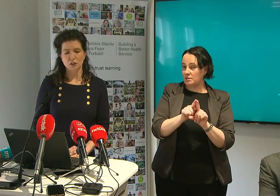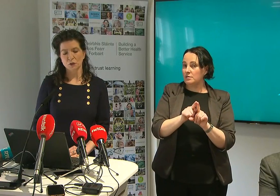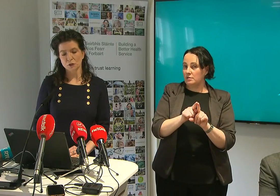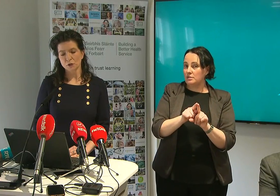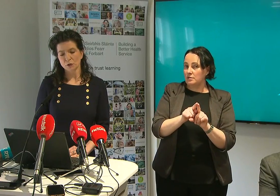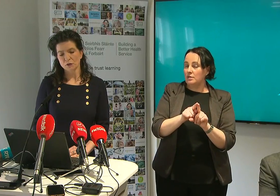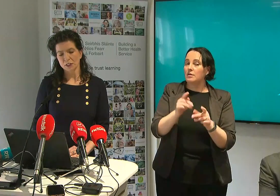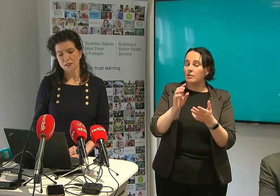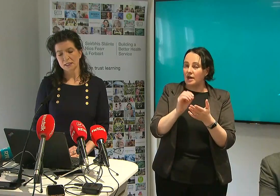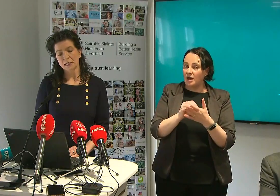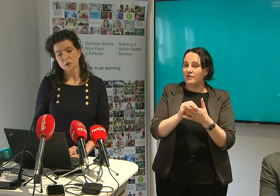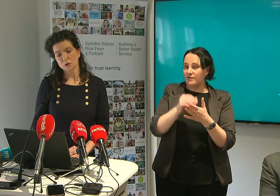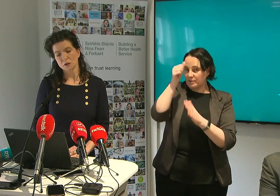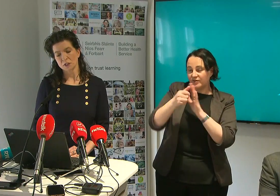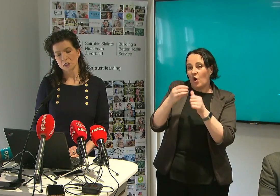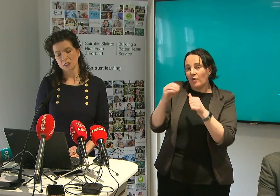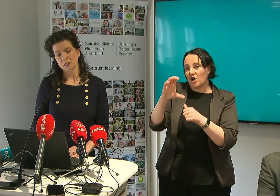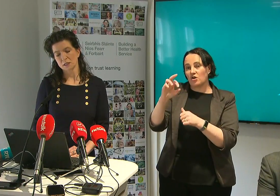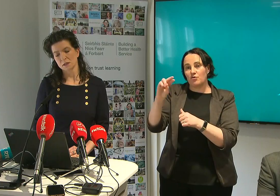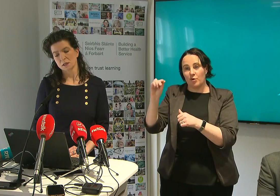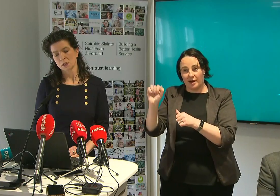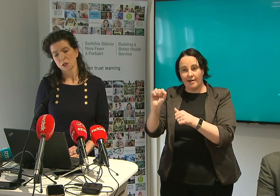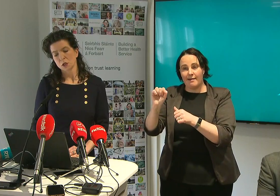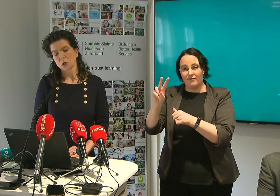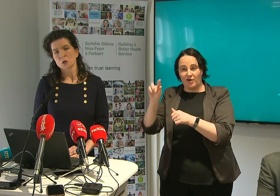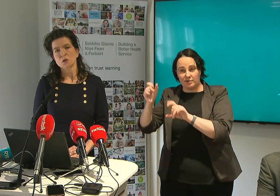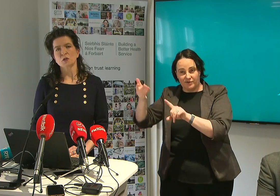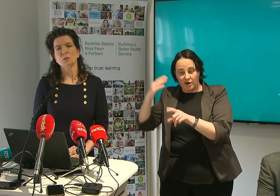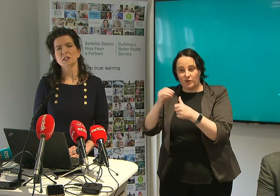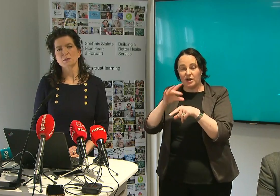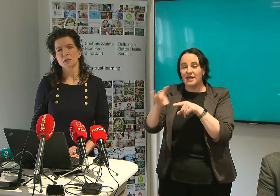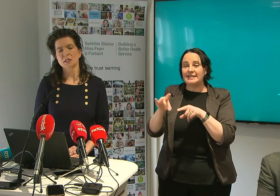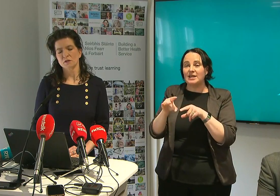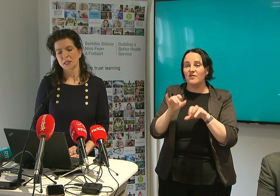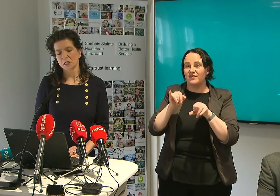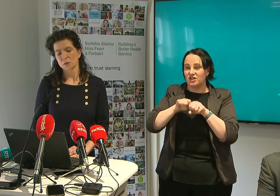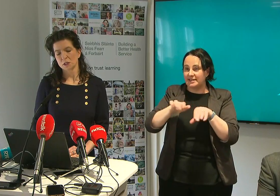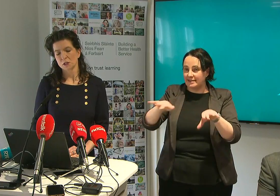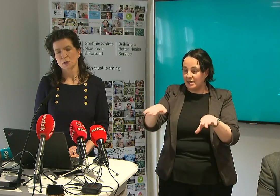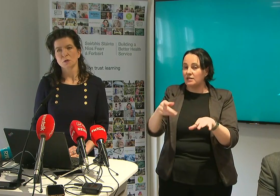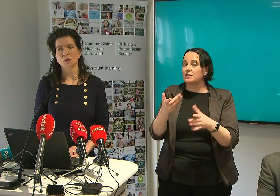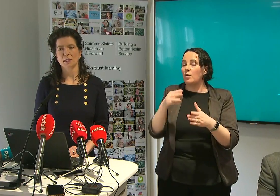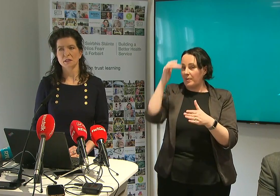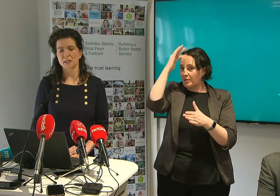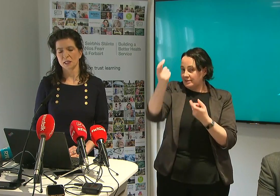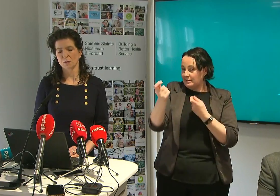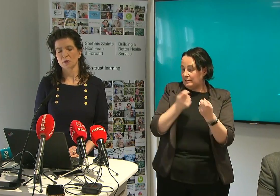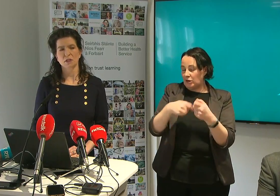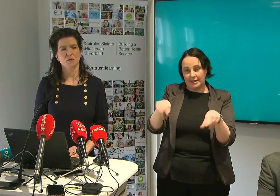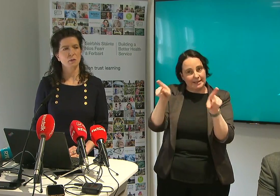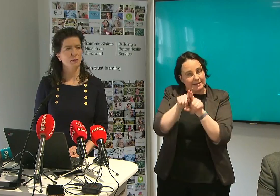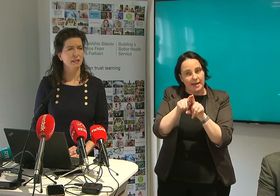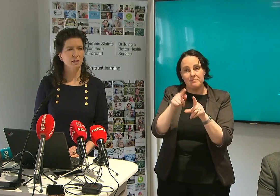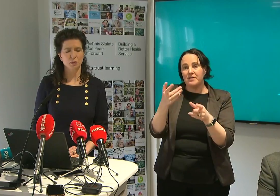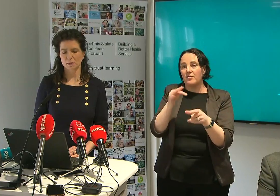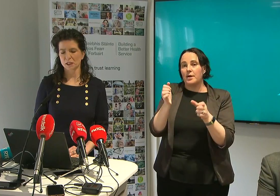previous knowledge of other coronaviruses and other infectious diseases. So the principles of management will remain the same, whether